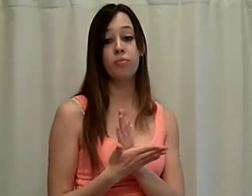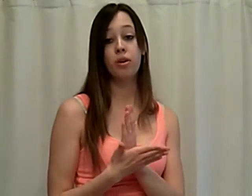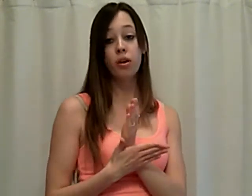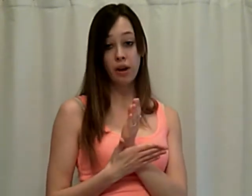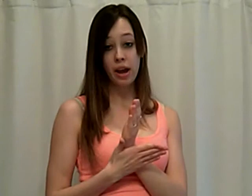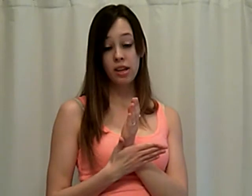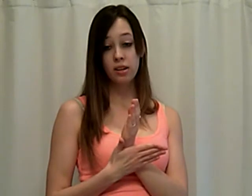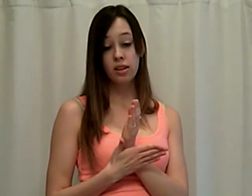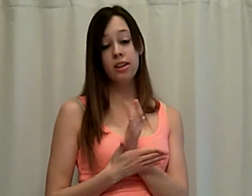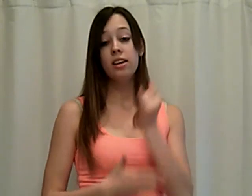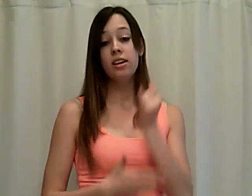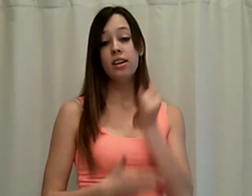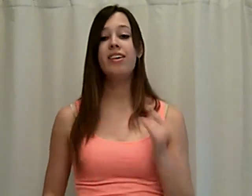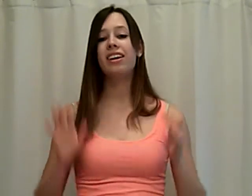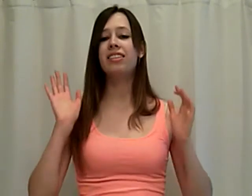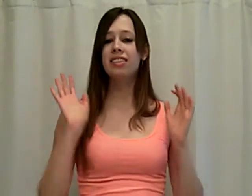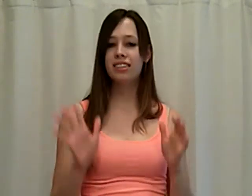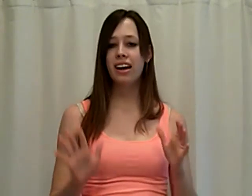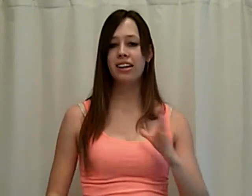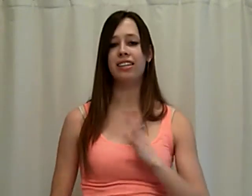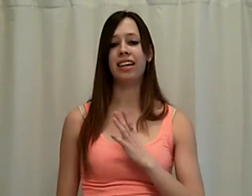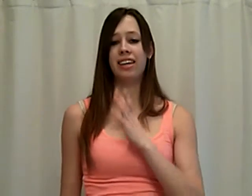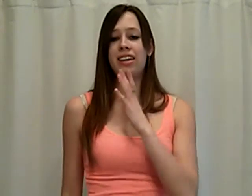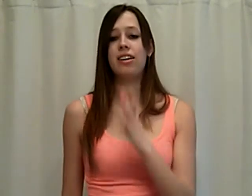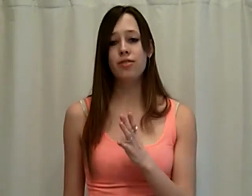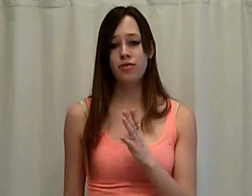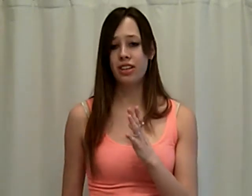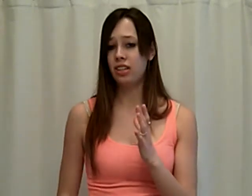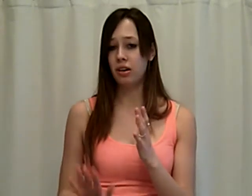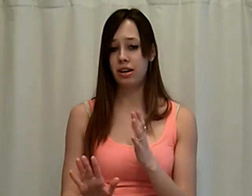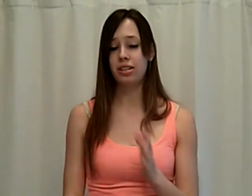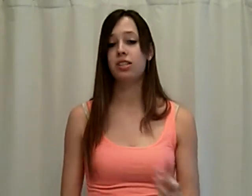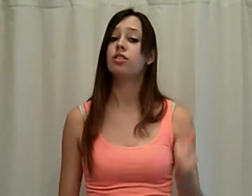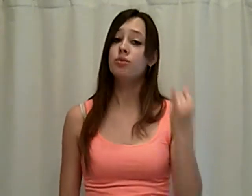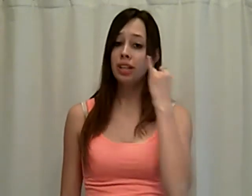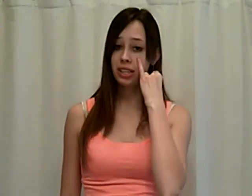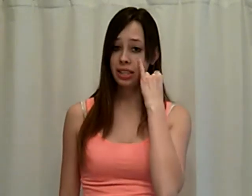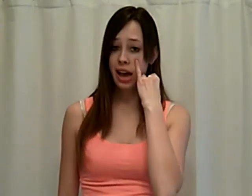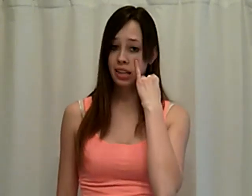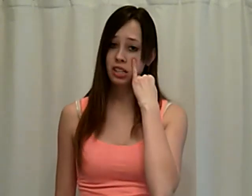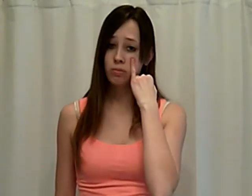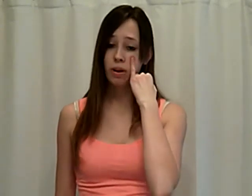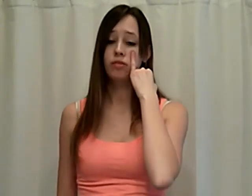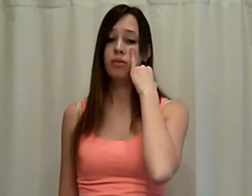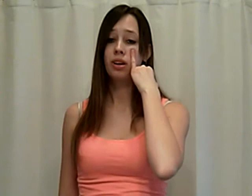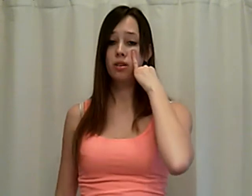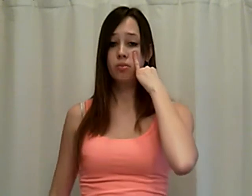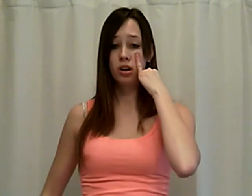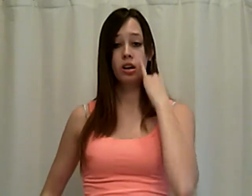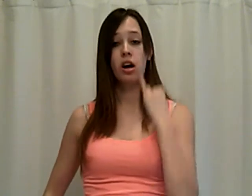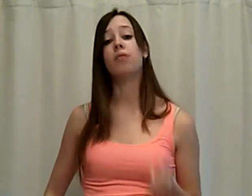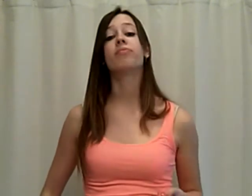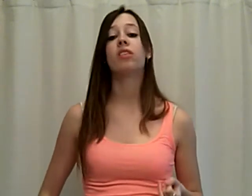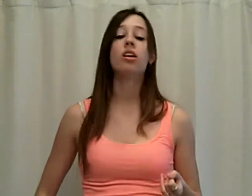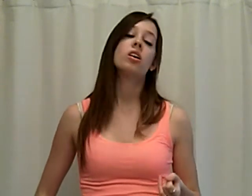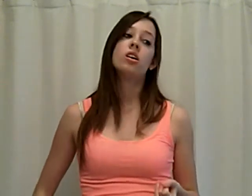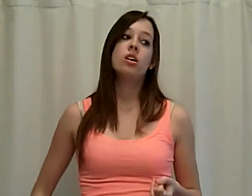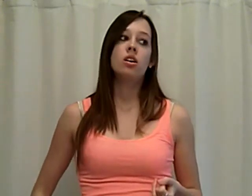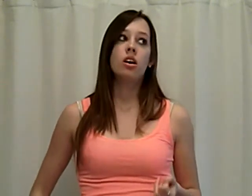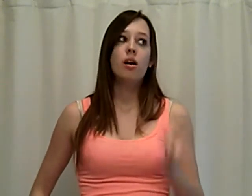be alright. And then in this sign I did like if, that's not right. Do it like that. That's better from aslpro.com. They